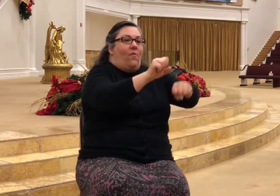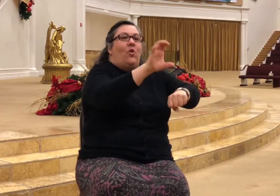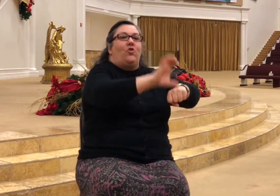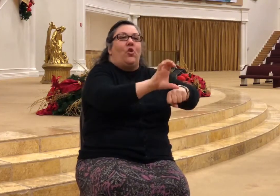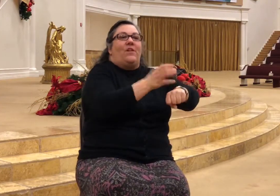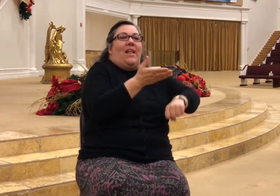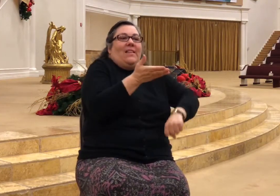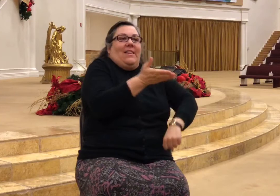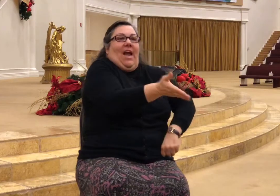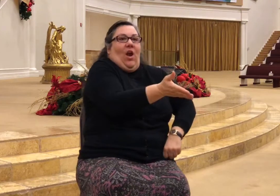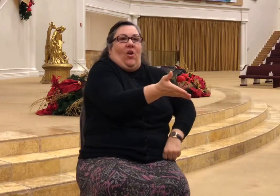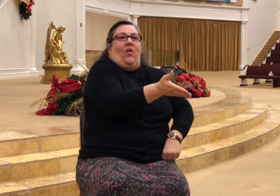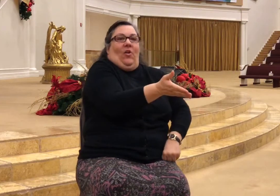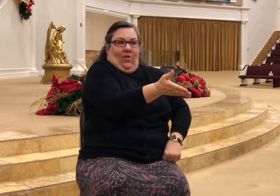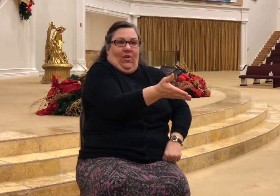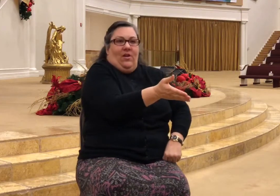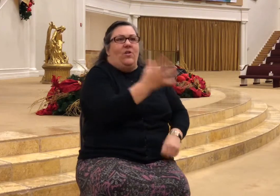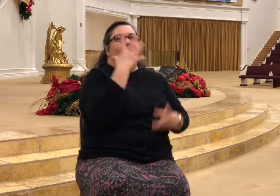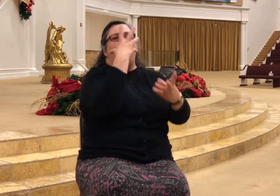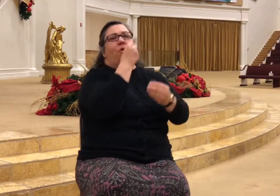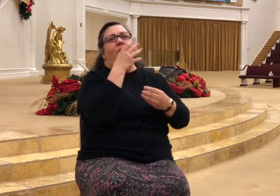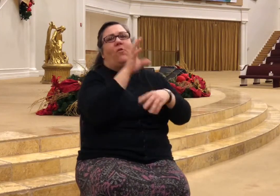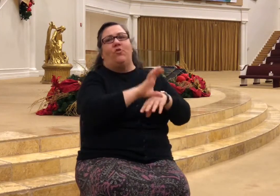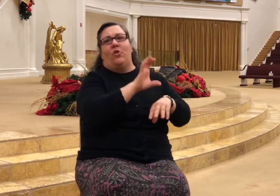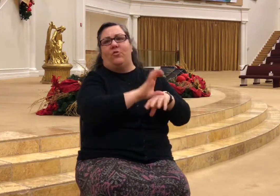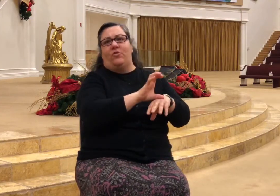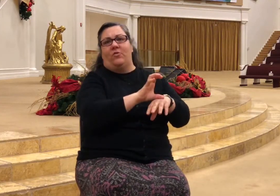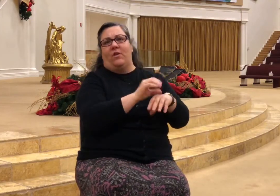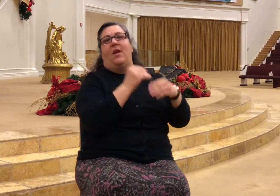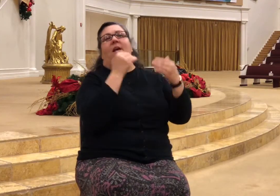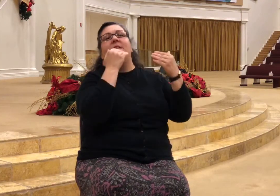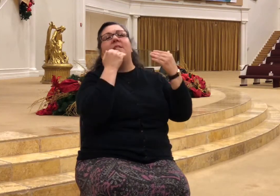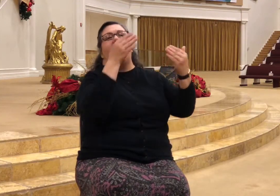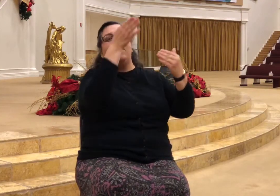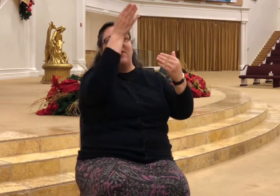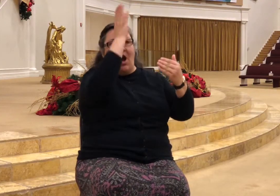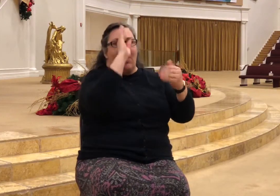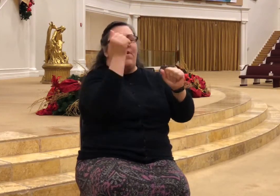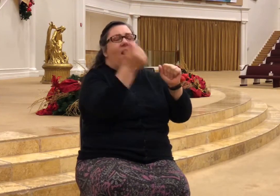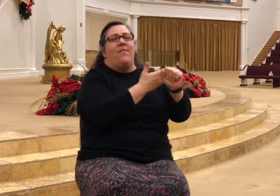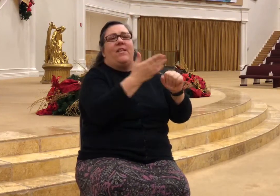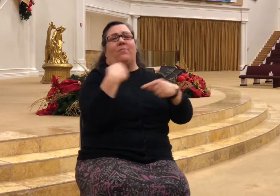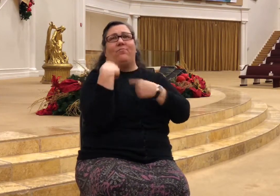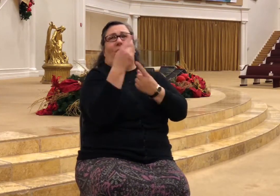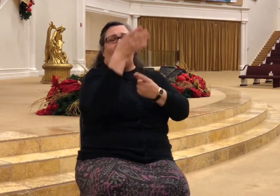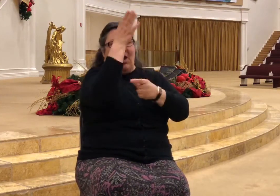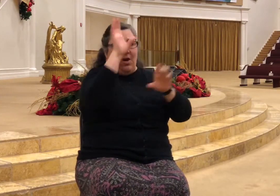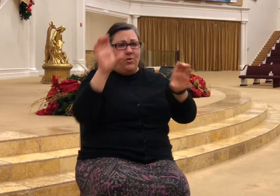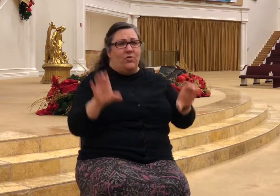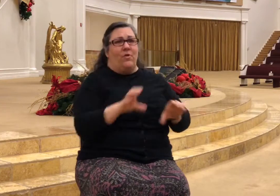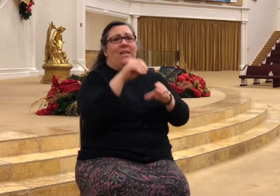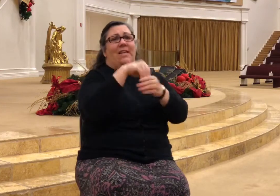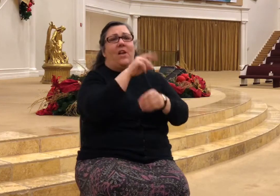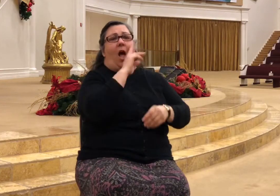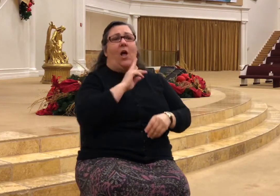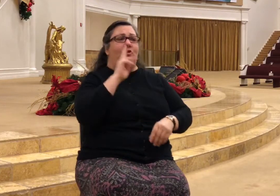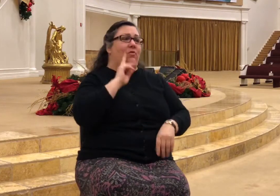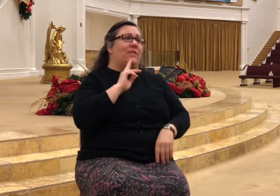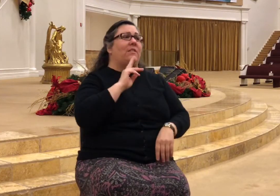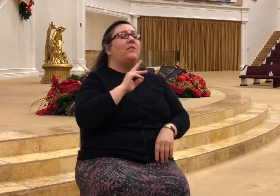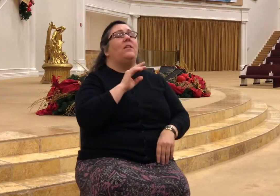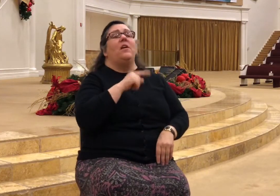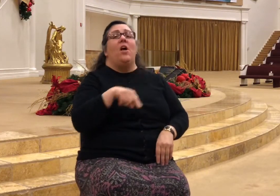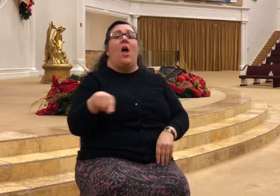beautiful growing congregation. I think we ought to thank God for what God has been doing on the mainland of Honduras,